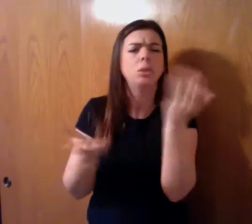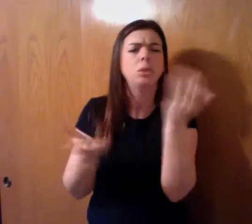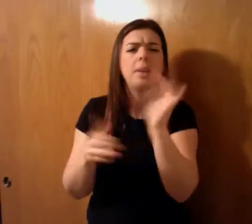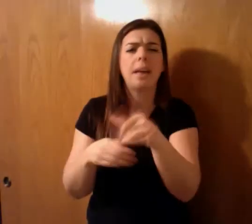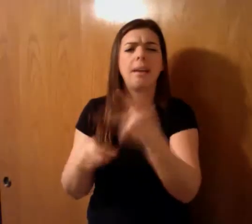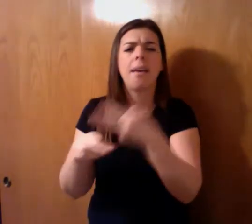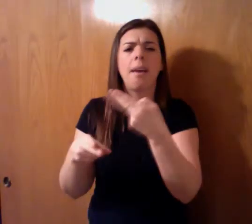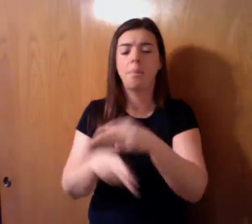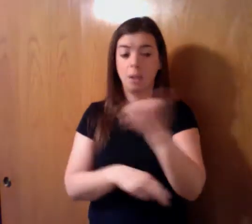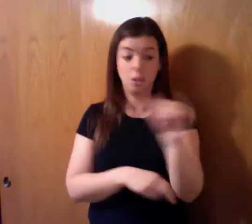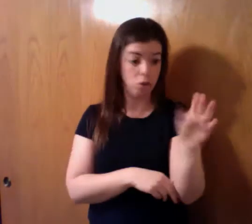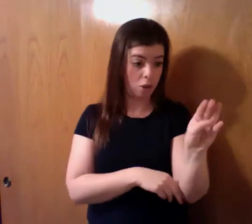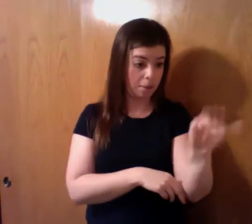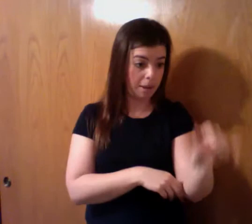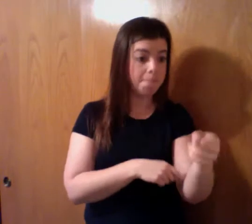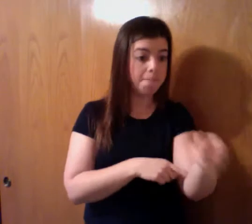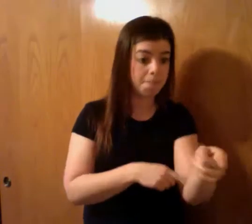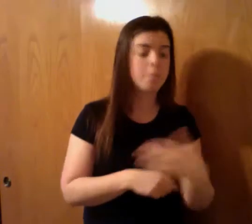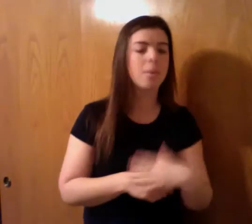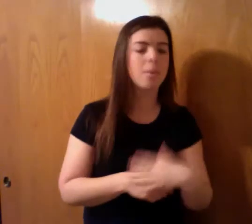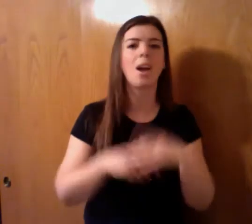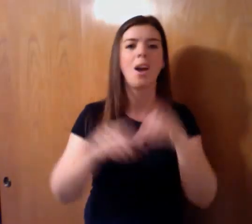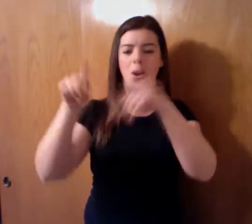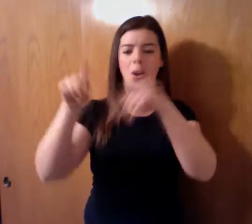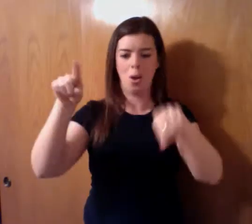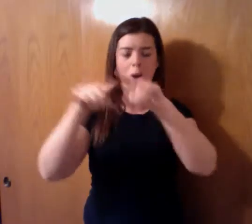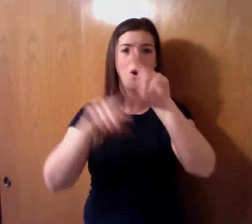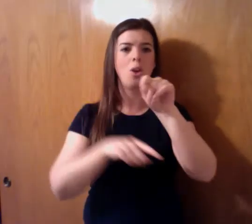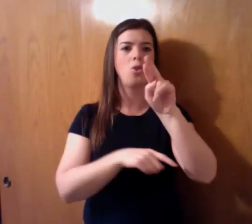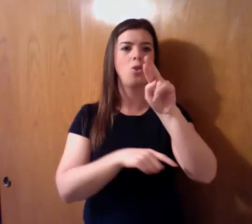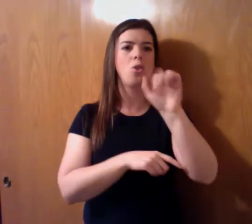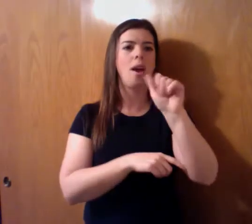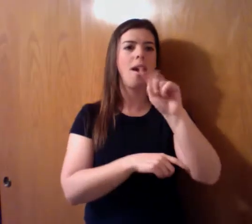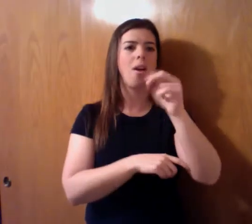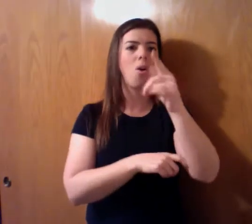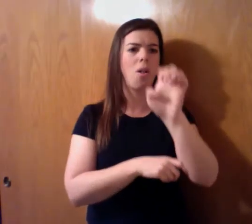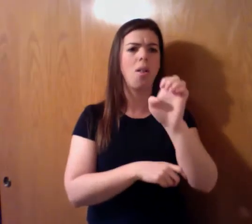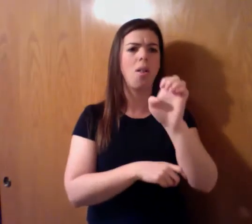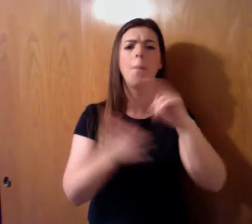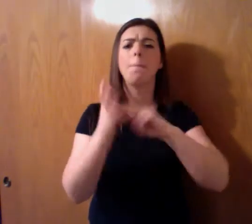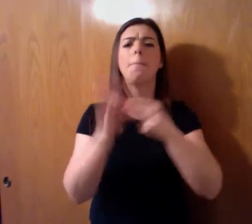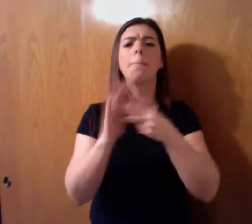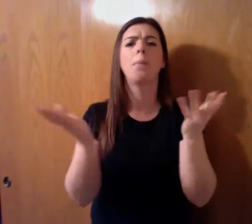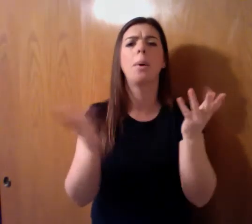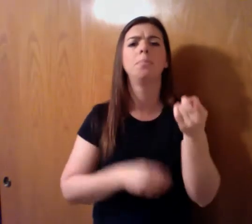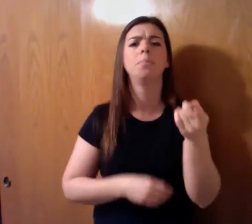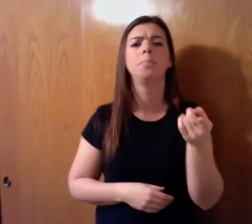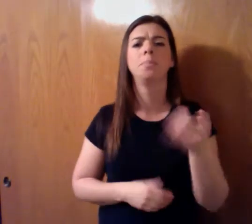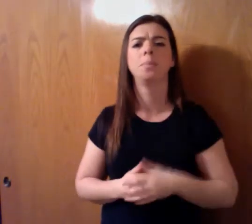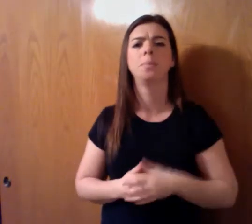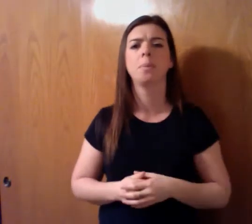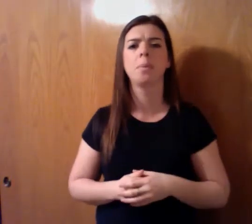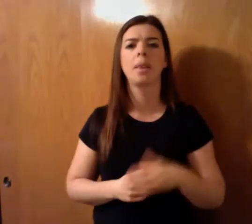Triangle. A triangle. You've had triangles for a long time. What's the definition of a triangle? It has to